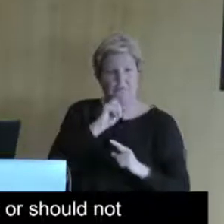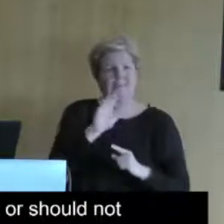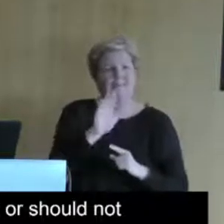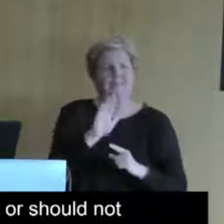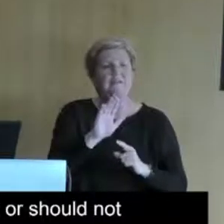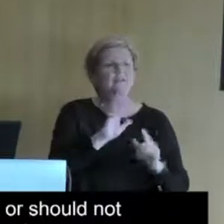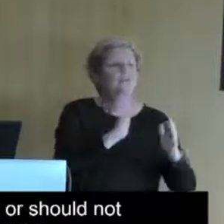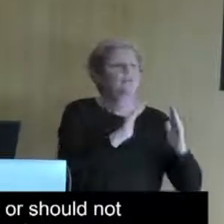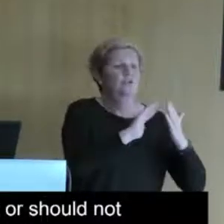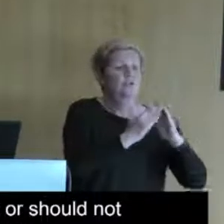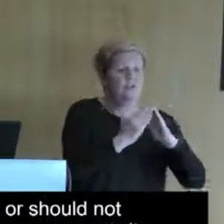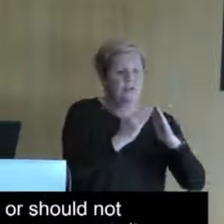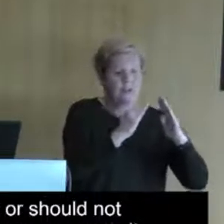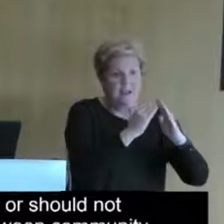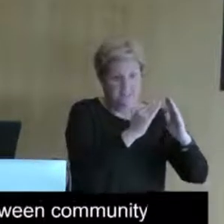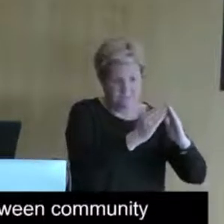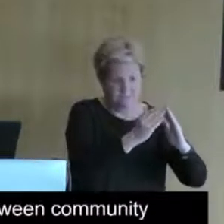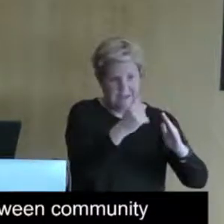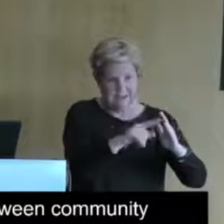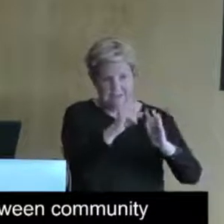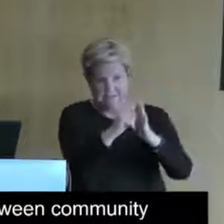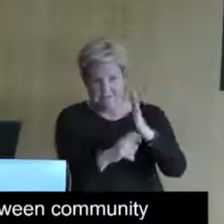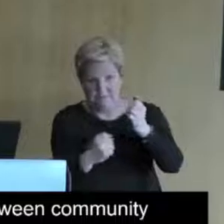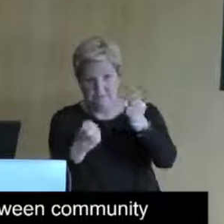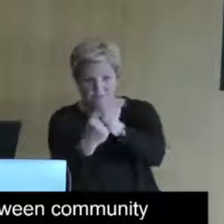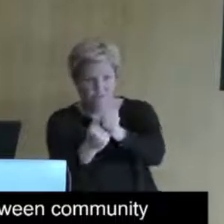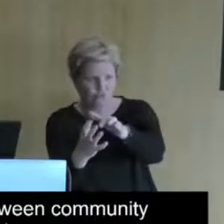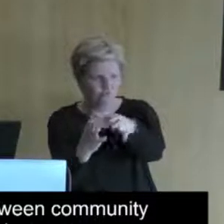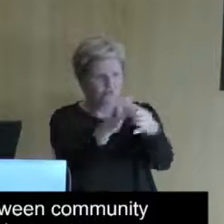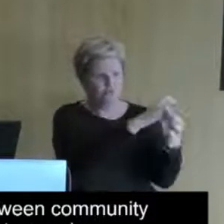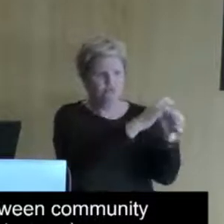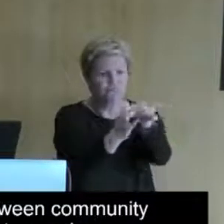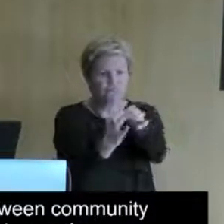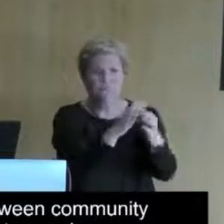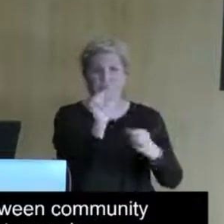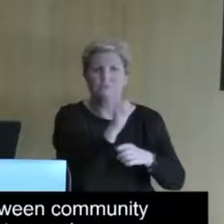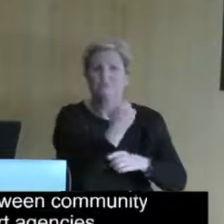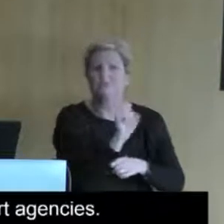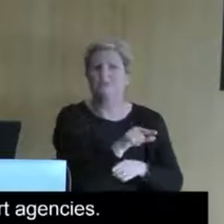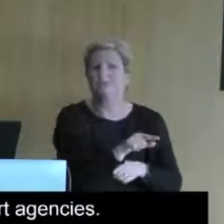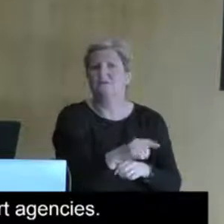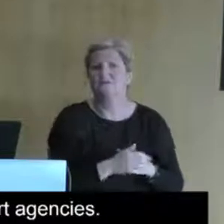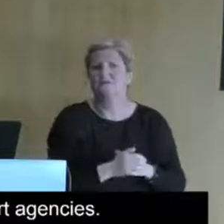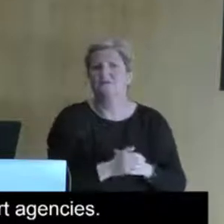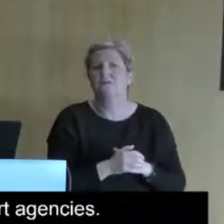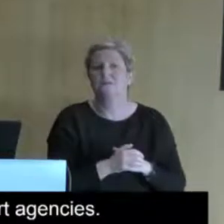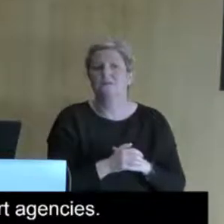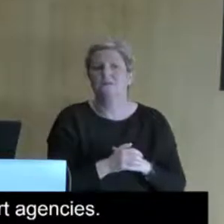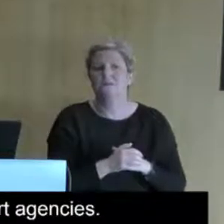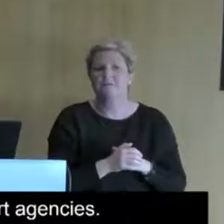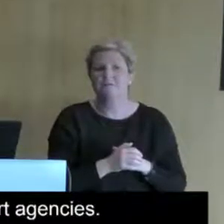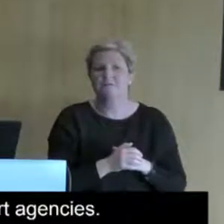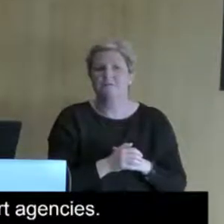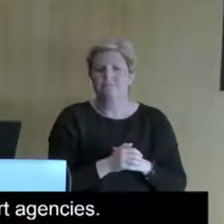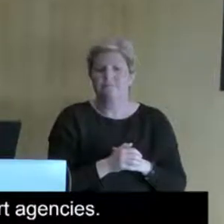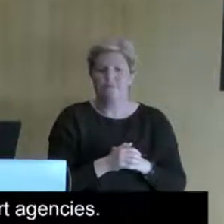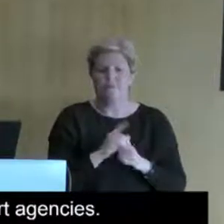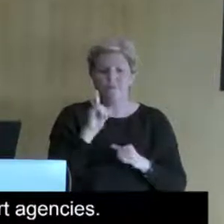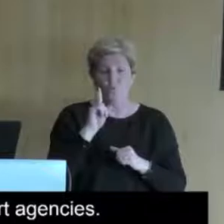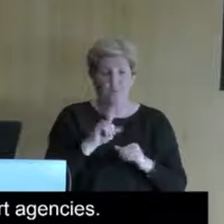So the Victorian Housing Register should not upset or should not change those